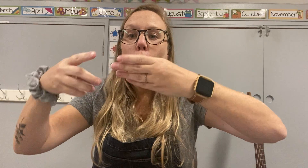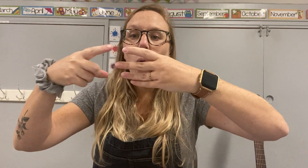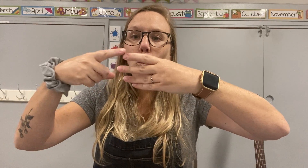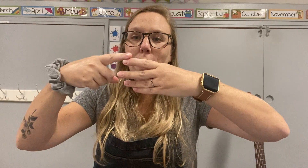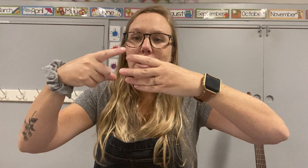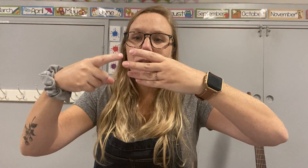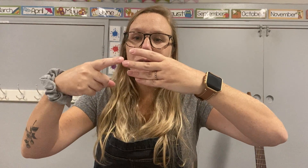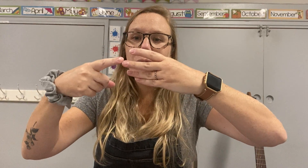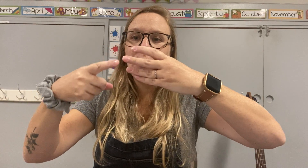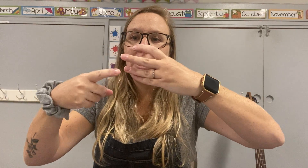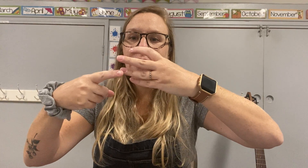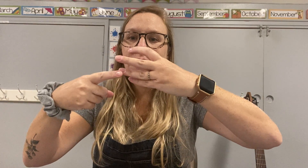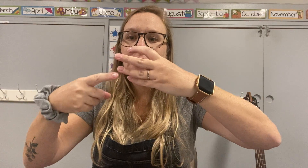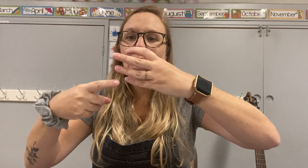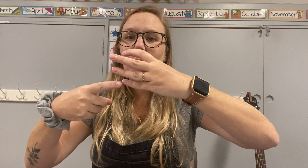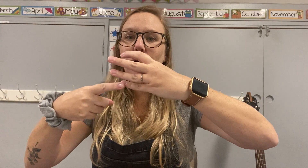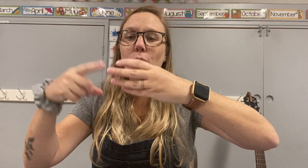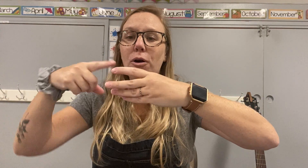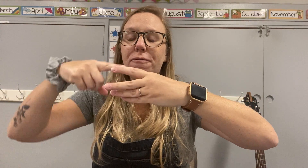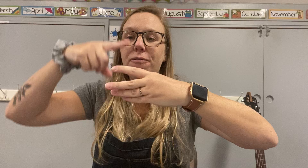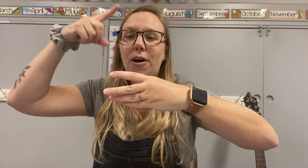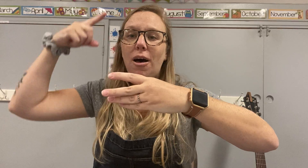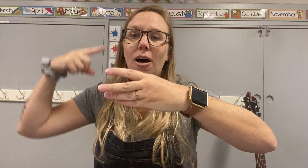Winter, spring, summer, or fall.